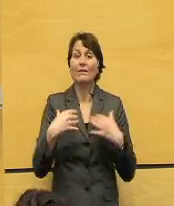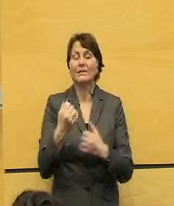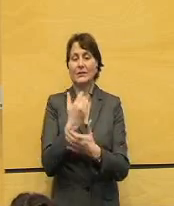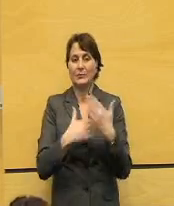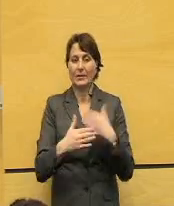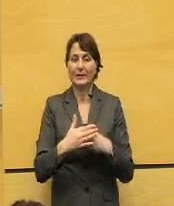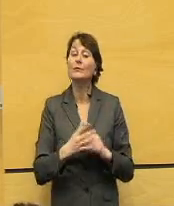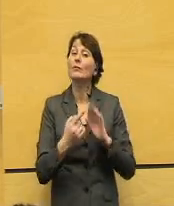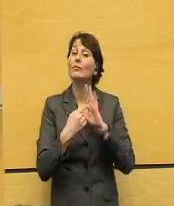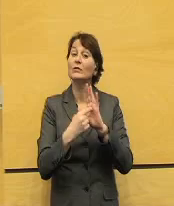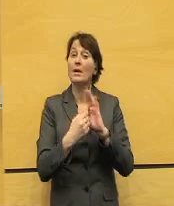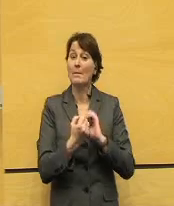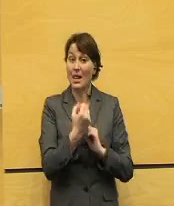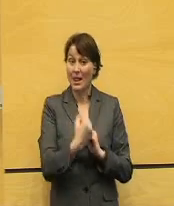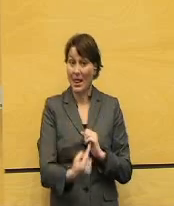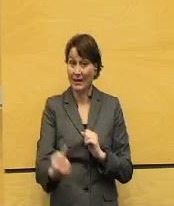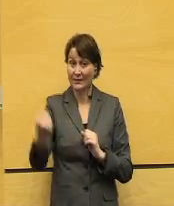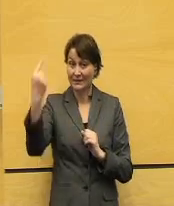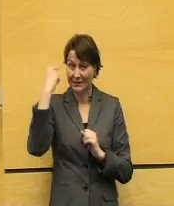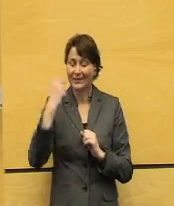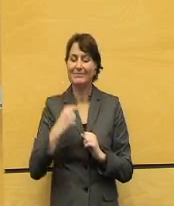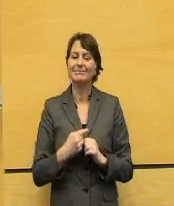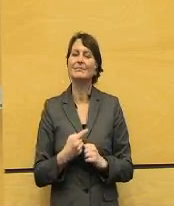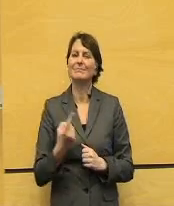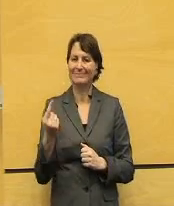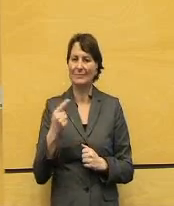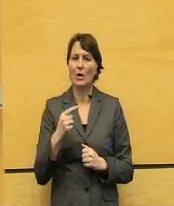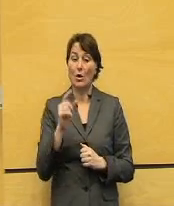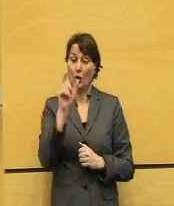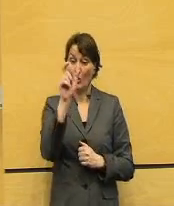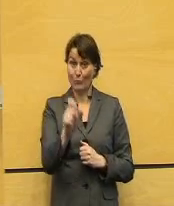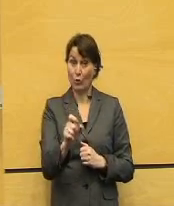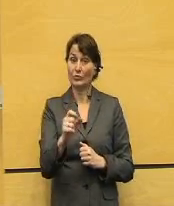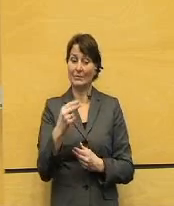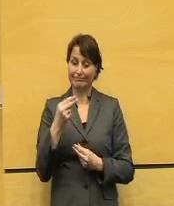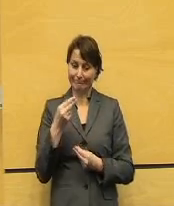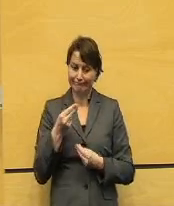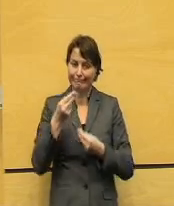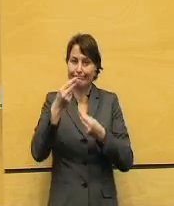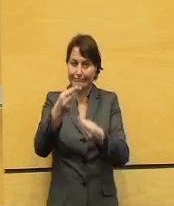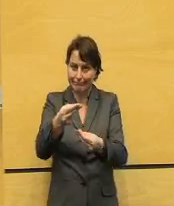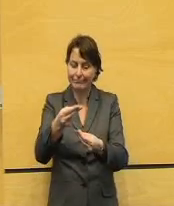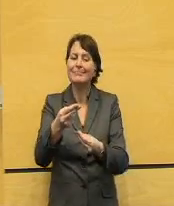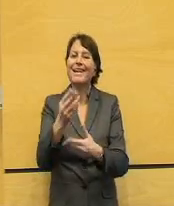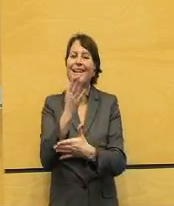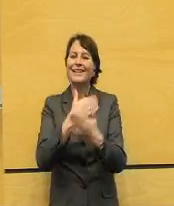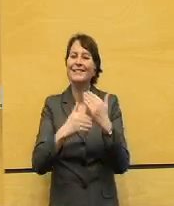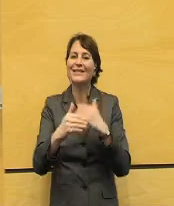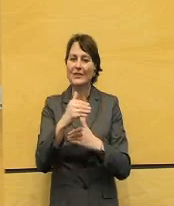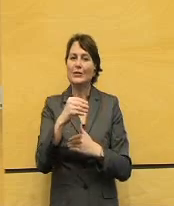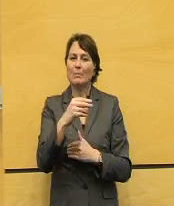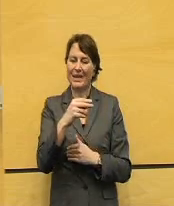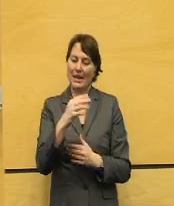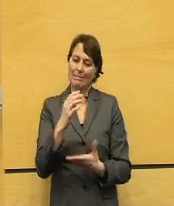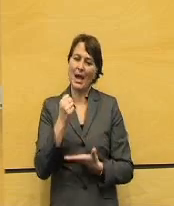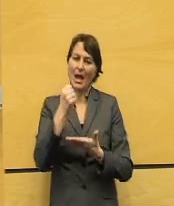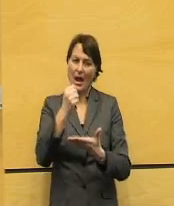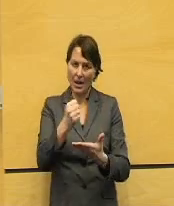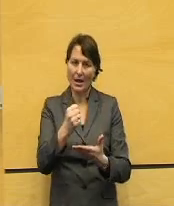the disability allowance has been increased from $14